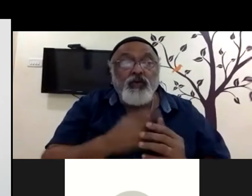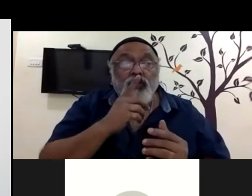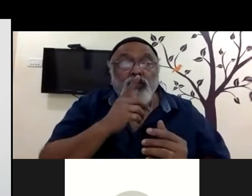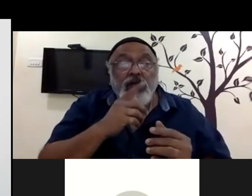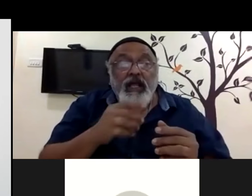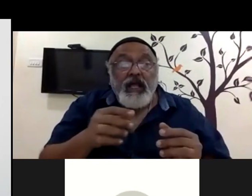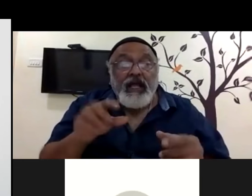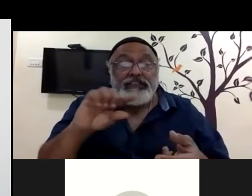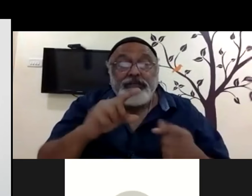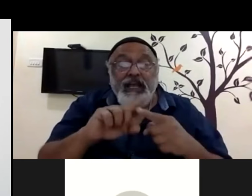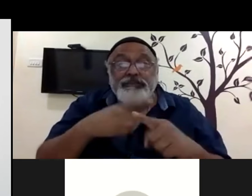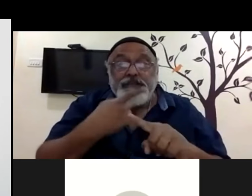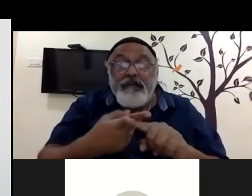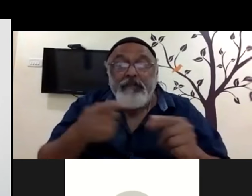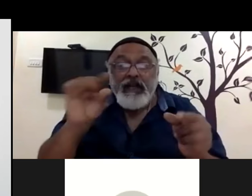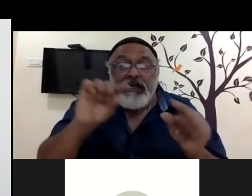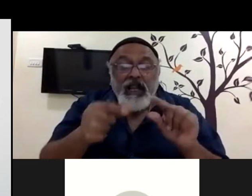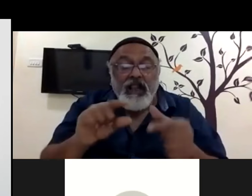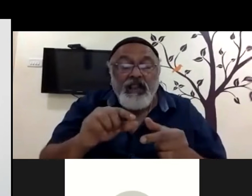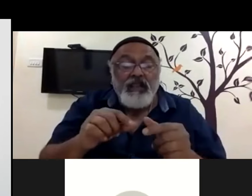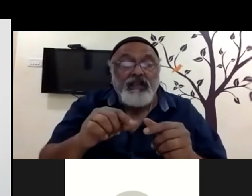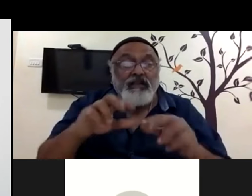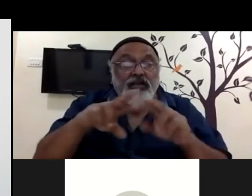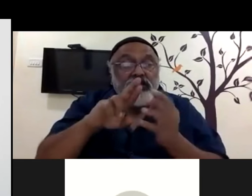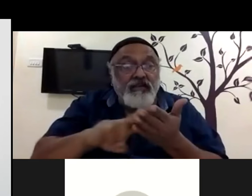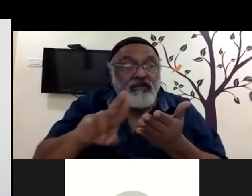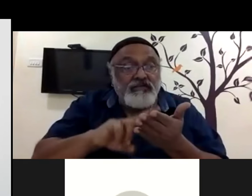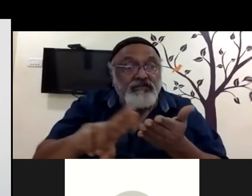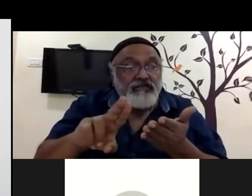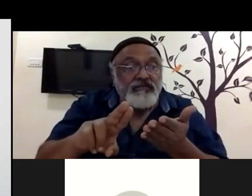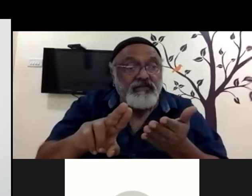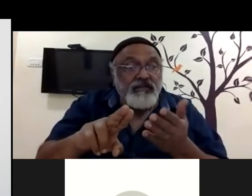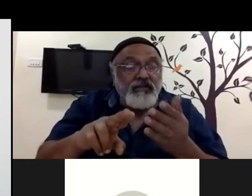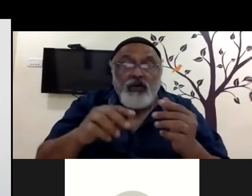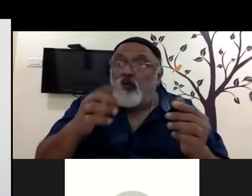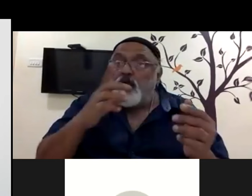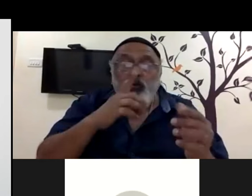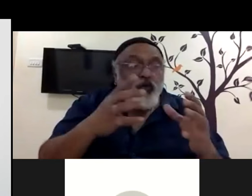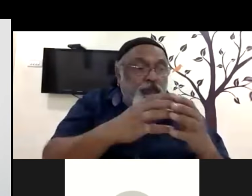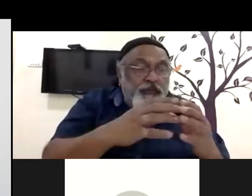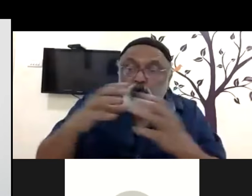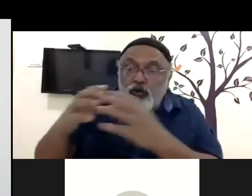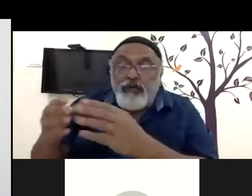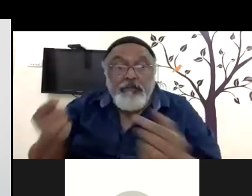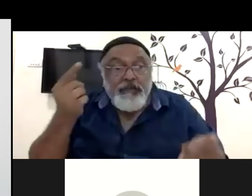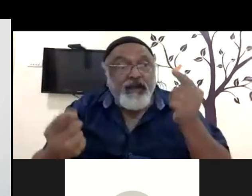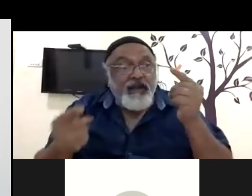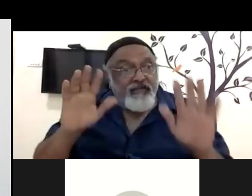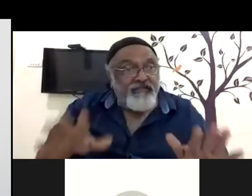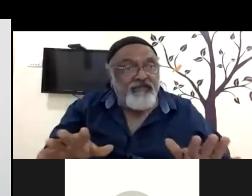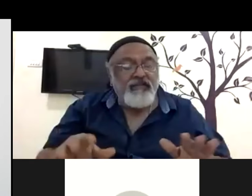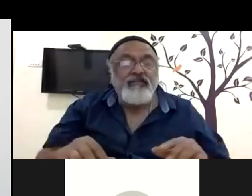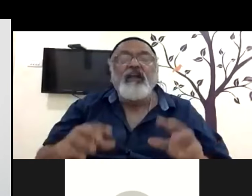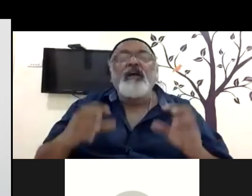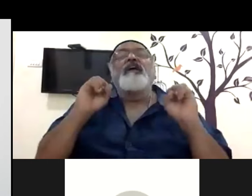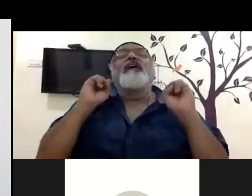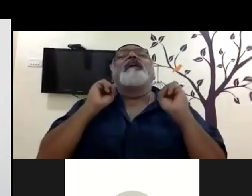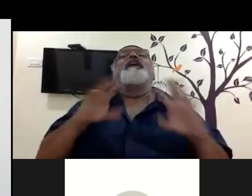most important thing is that the groups that you're studying, the groups that you're comparing, they are randomly assigned,